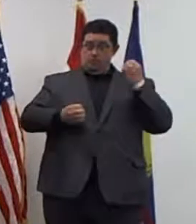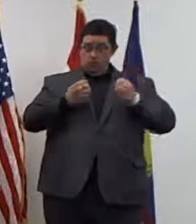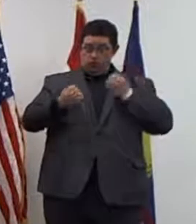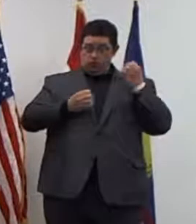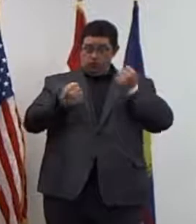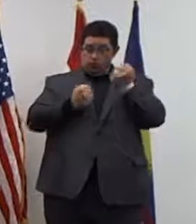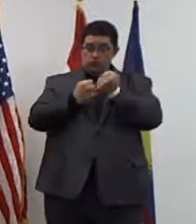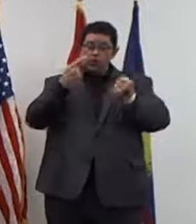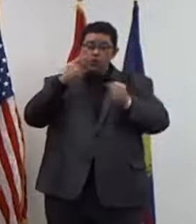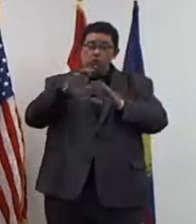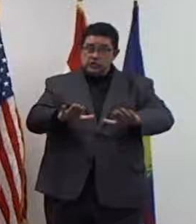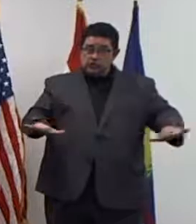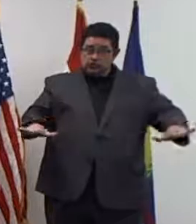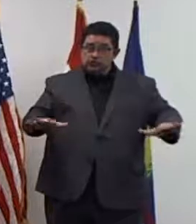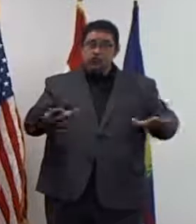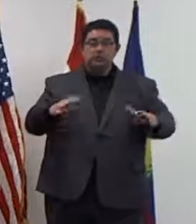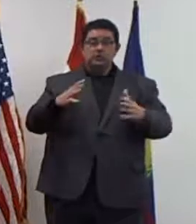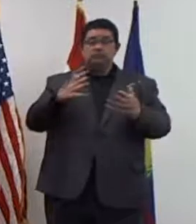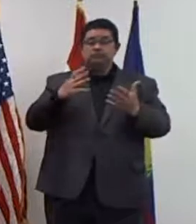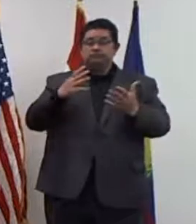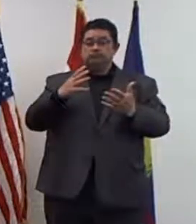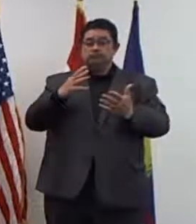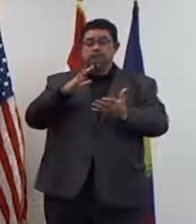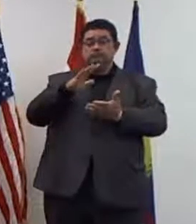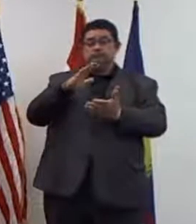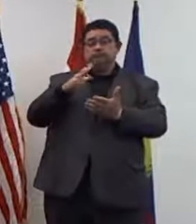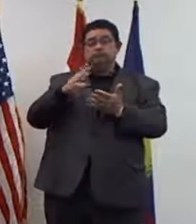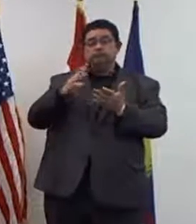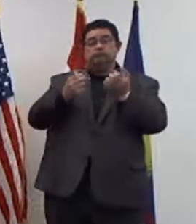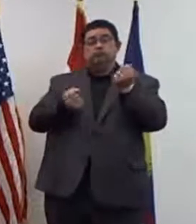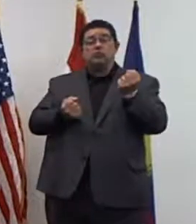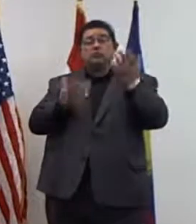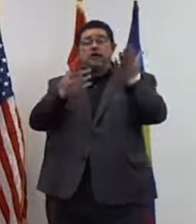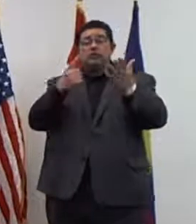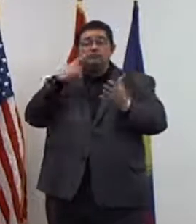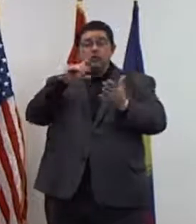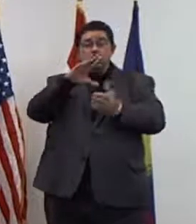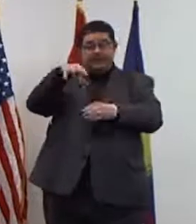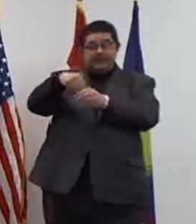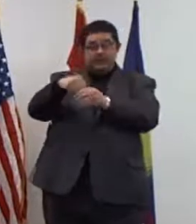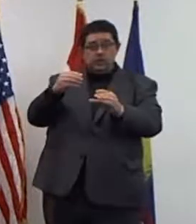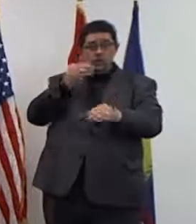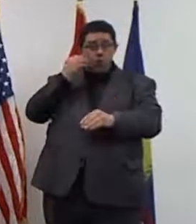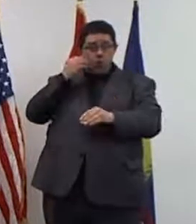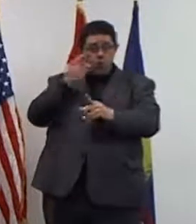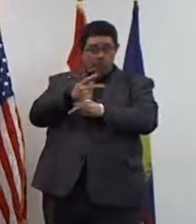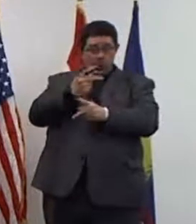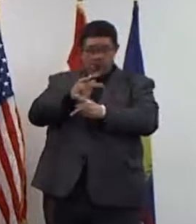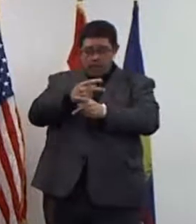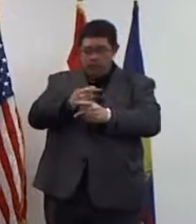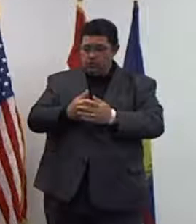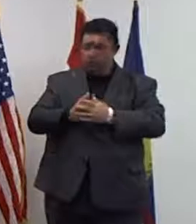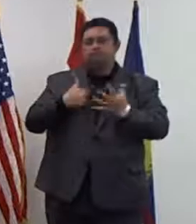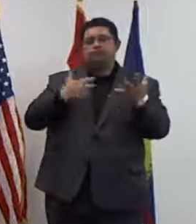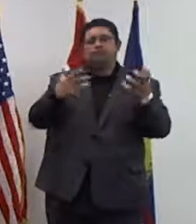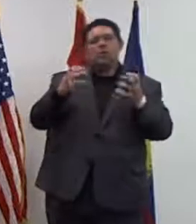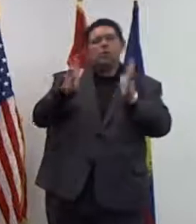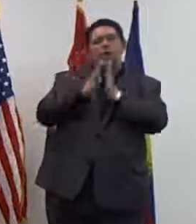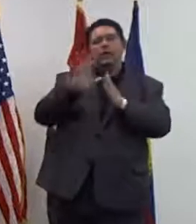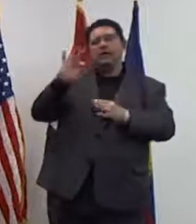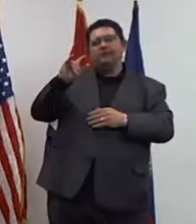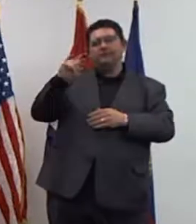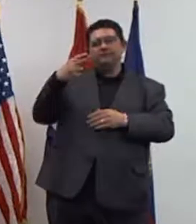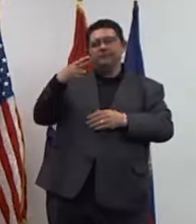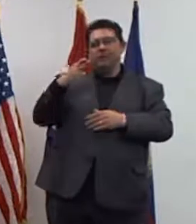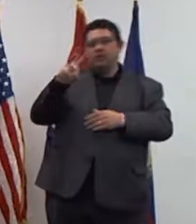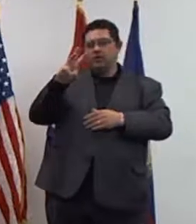care providers and centers or in-home child care providers. I'd like to ask Cora Faith Walker, my Director of Policy, to